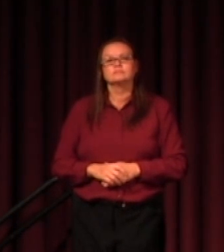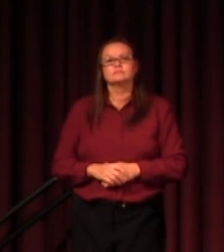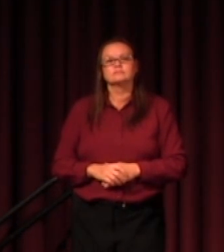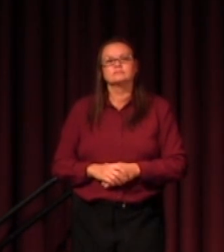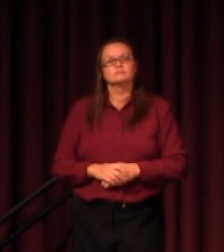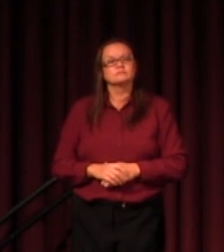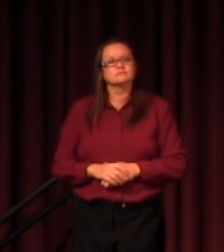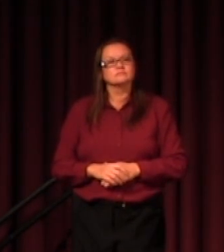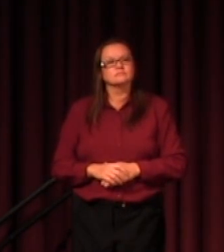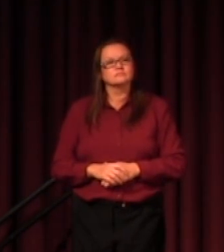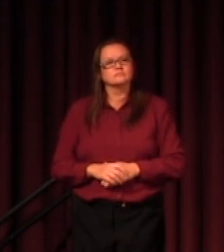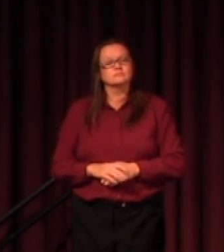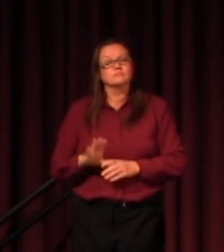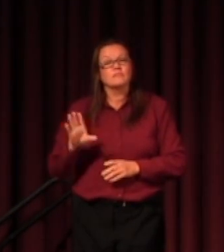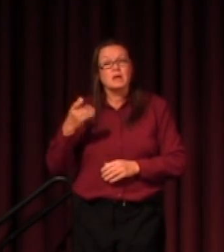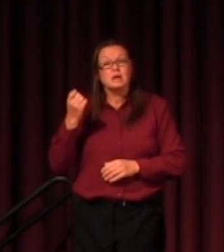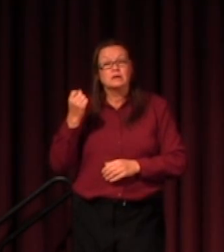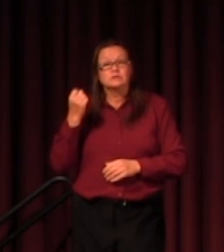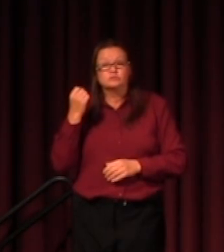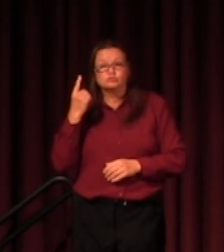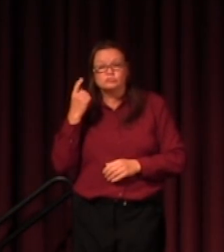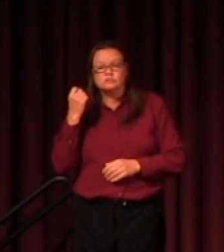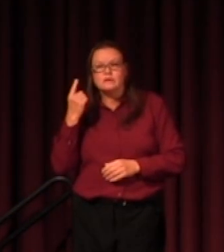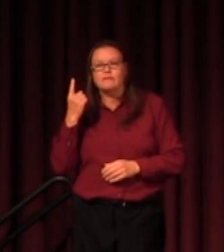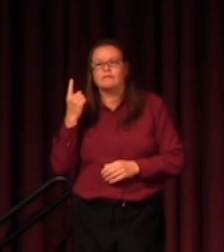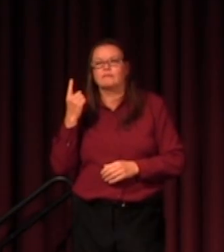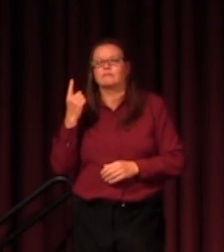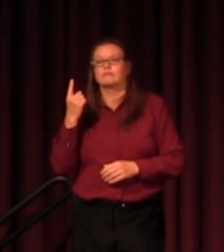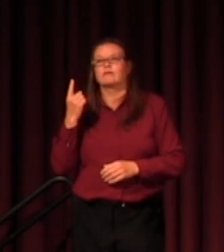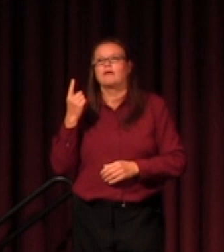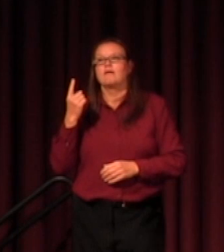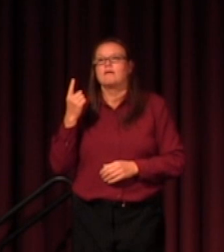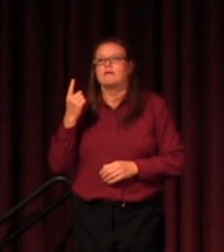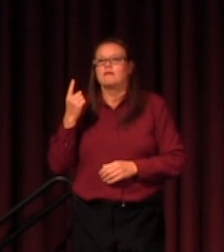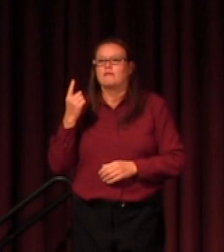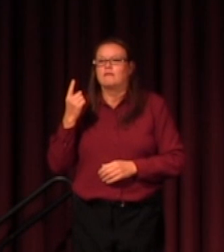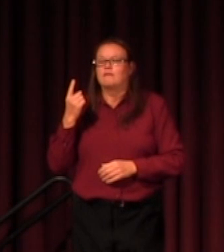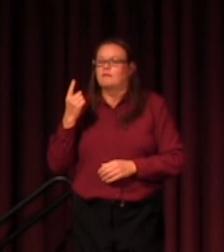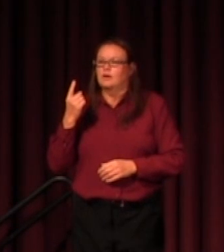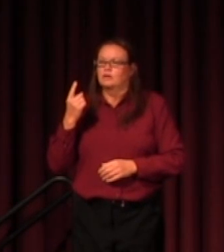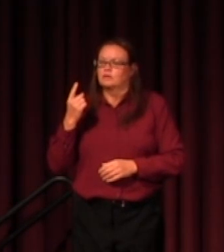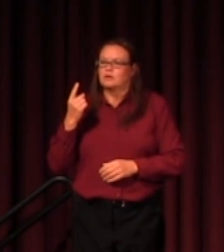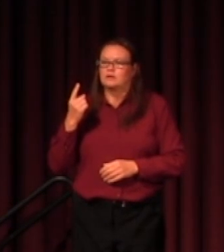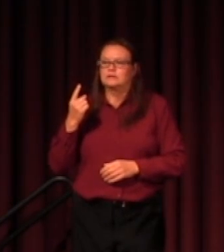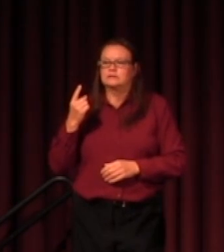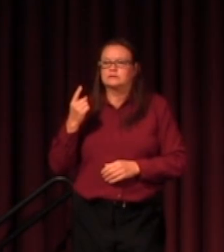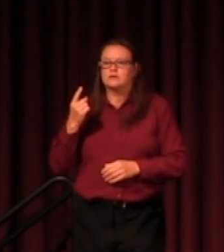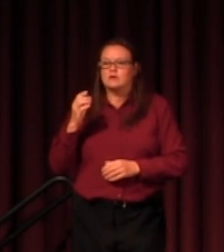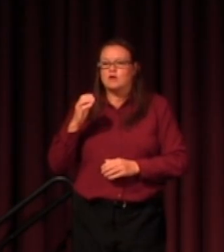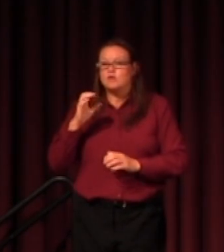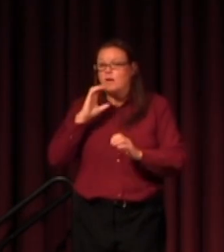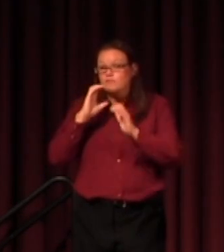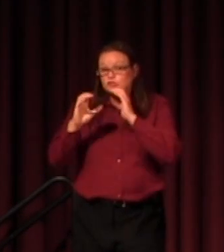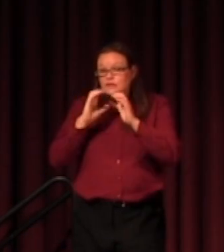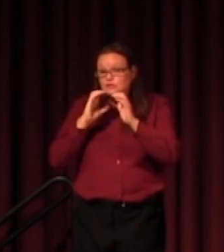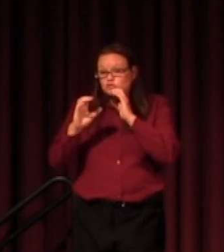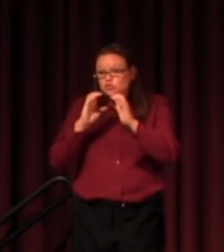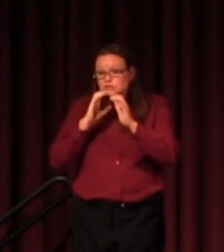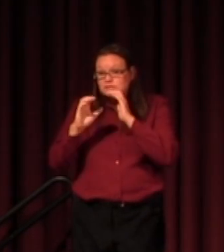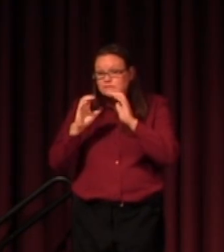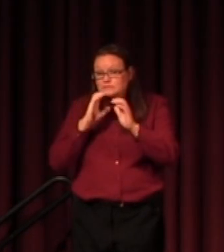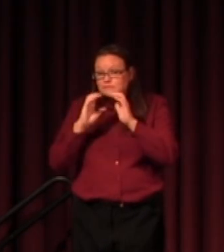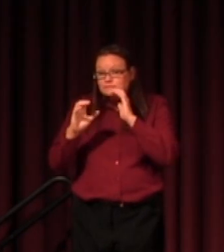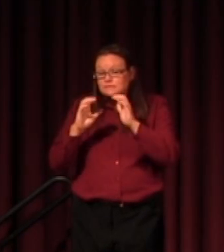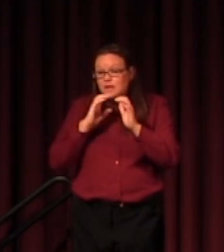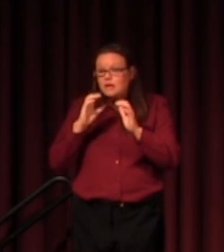some of the hardest conversations you've had, the most difficult, maybe enraging discussions you've ever had, is with a person who is very